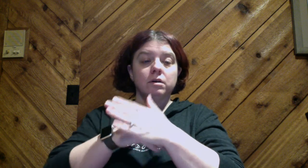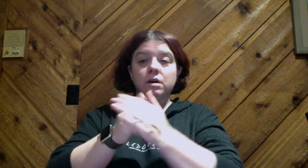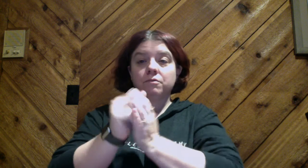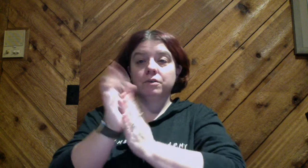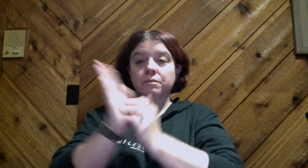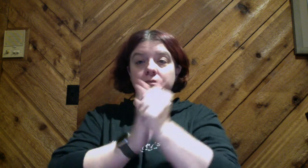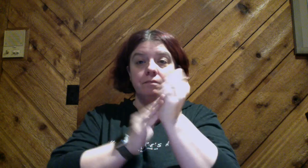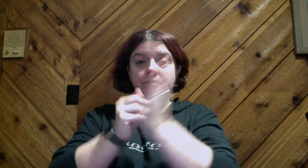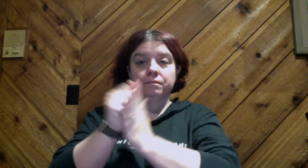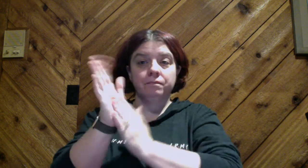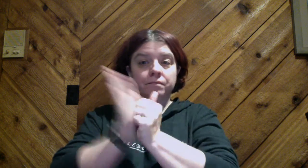Comfort.